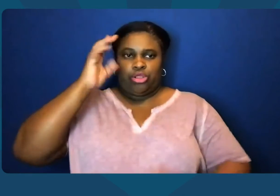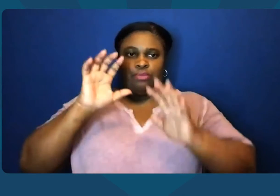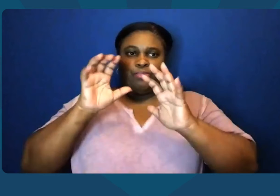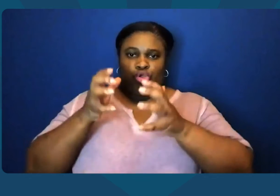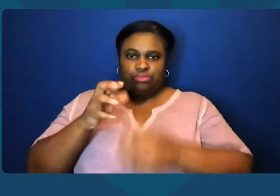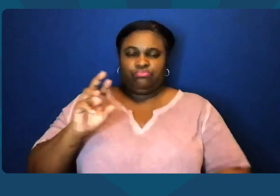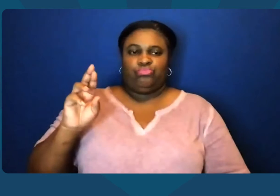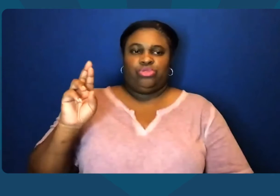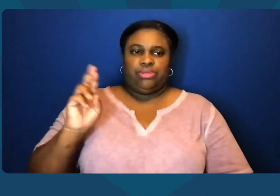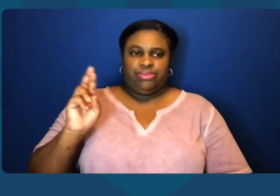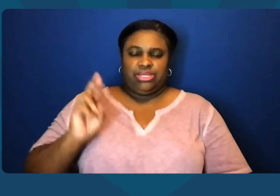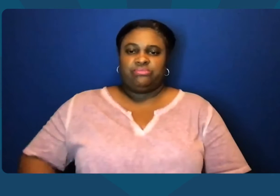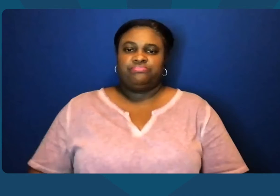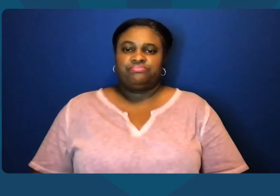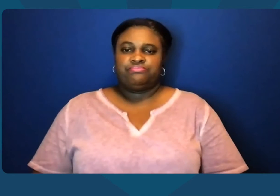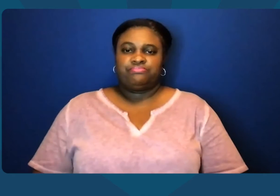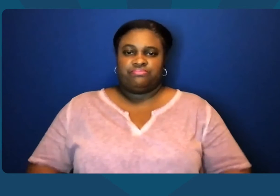Party Republican.